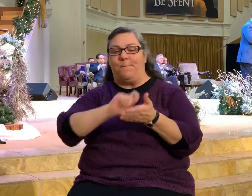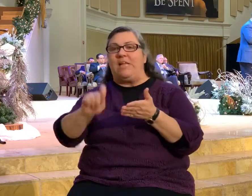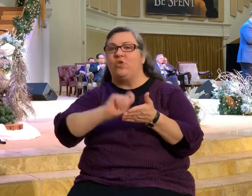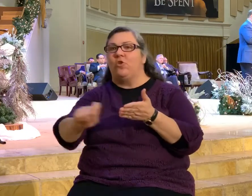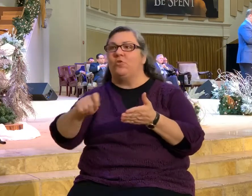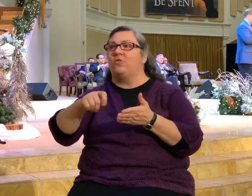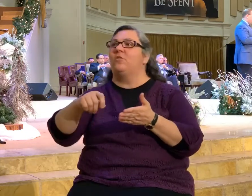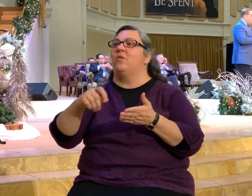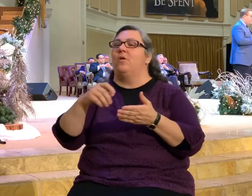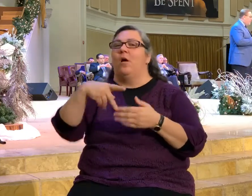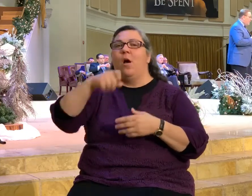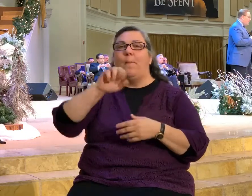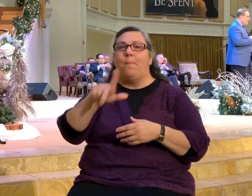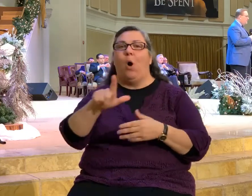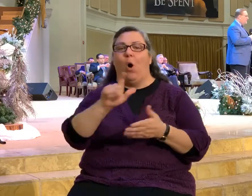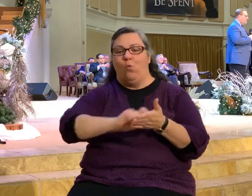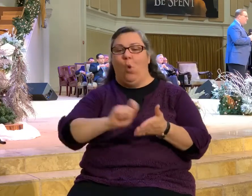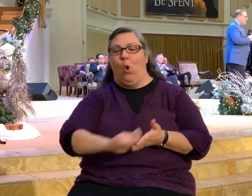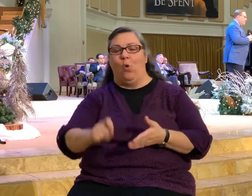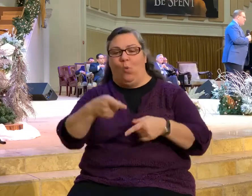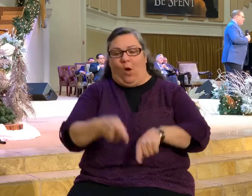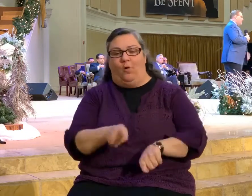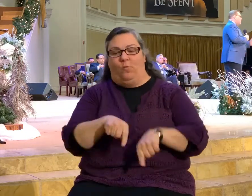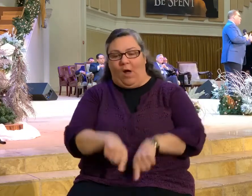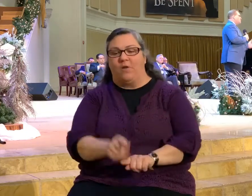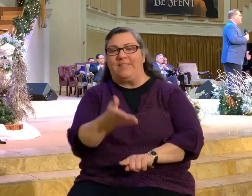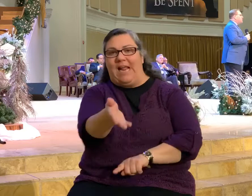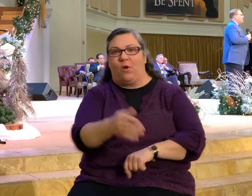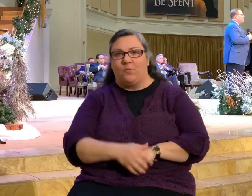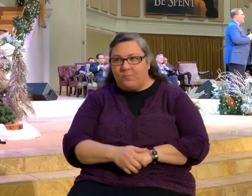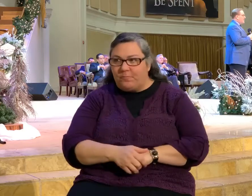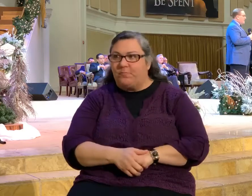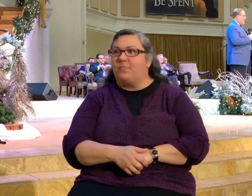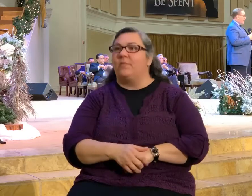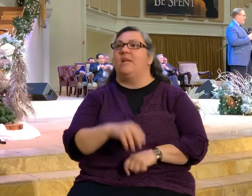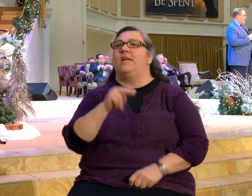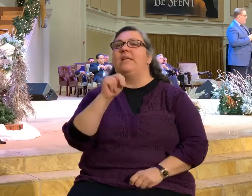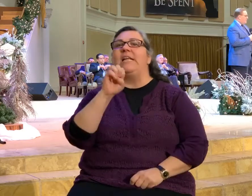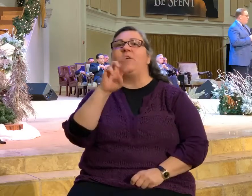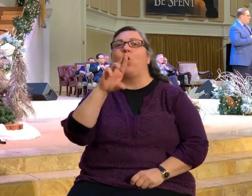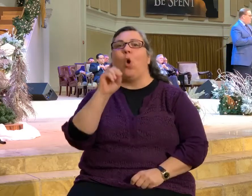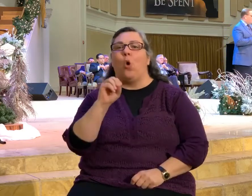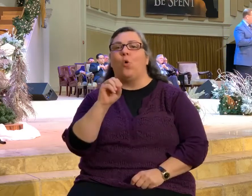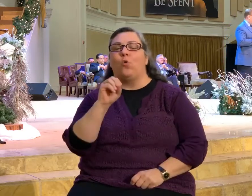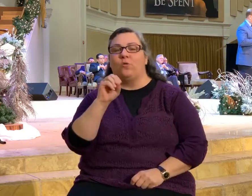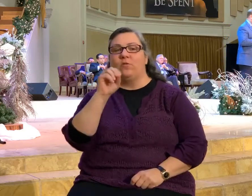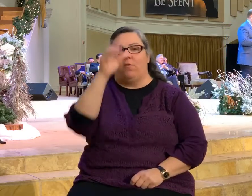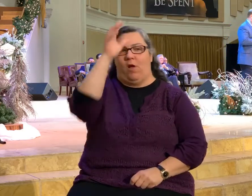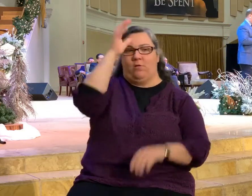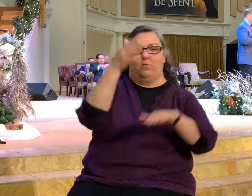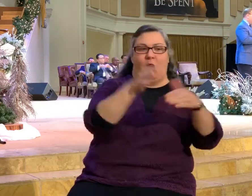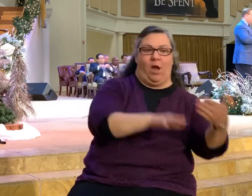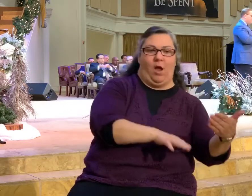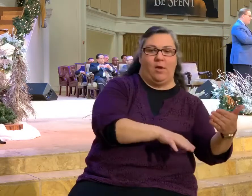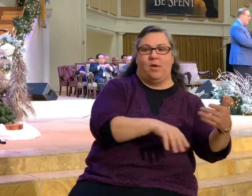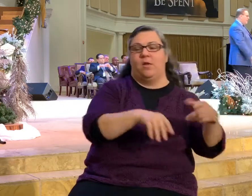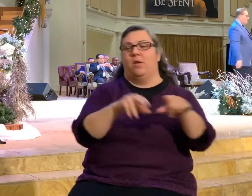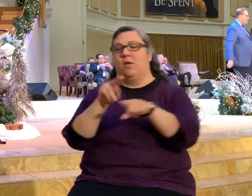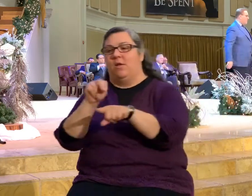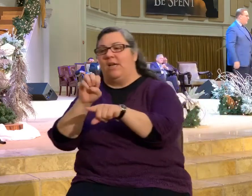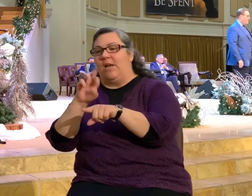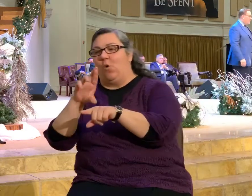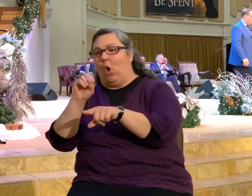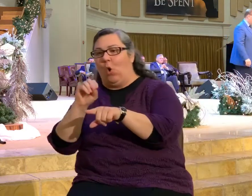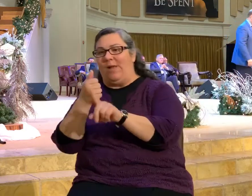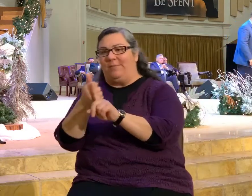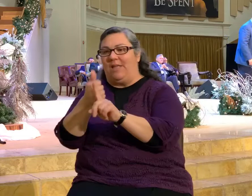wrote them between 60 and 62 A.D. Nero's mentor Seneca had died, and Nero was pretty much a punk. I'd like to